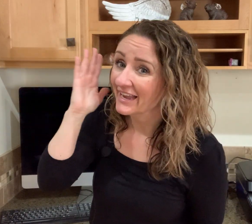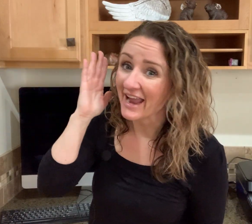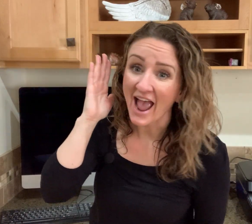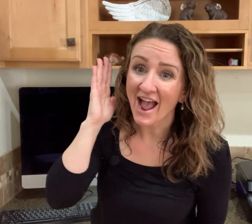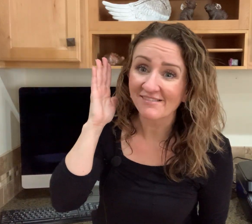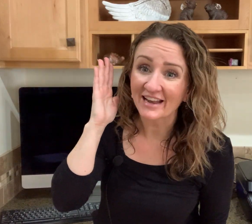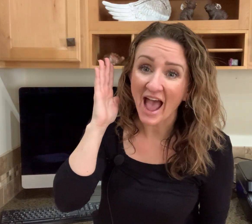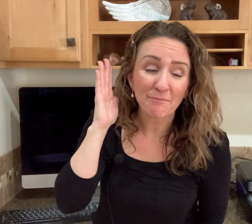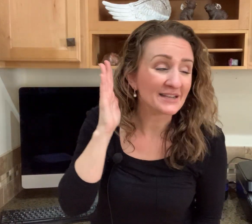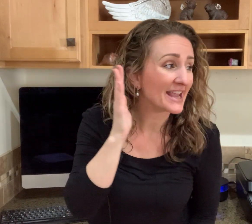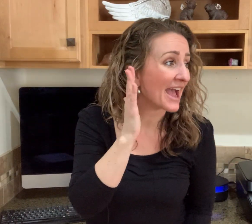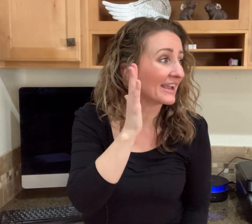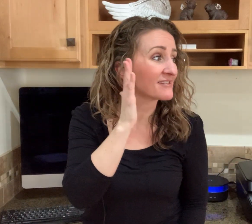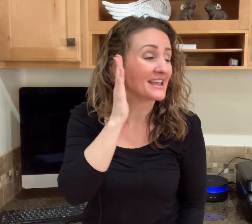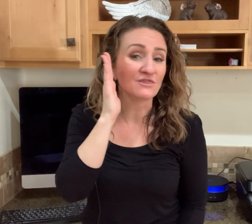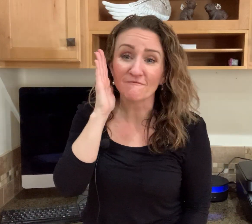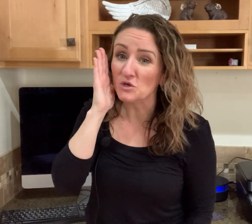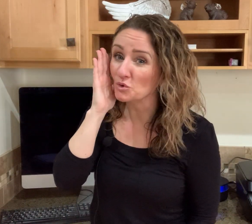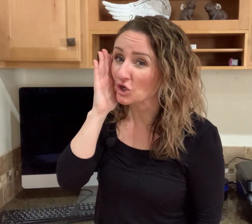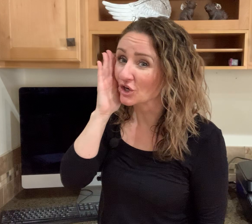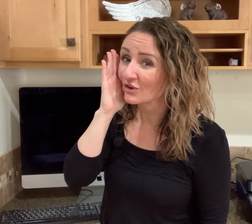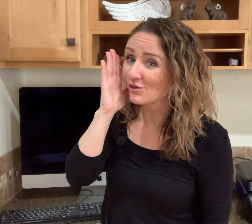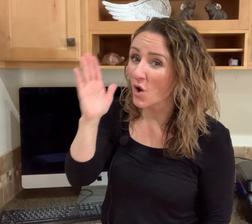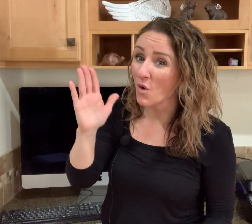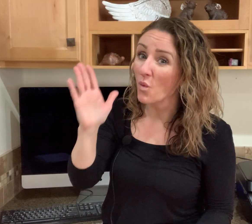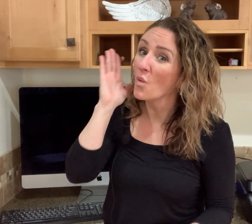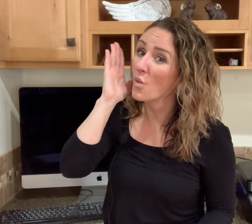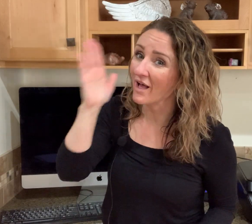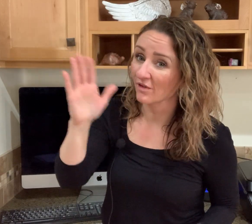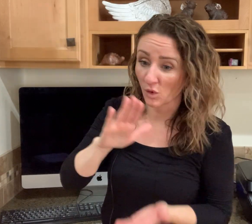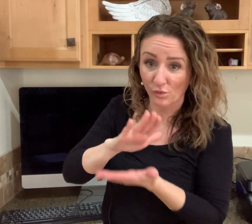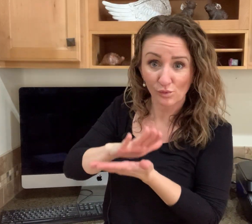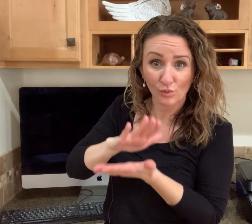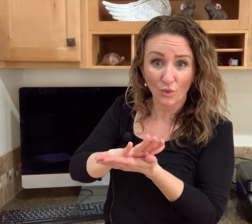it hasn't happened yet. It's in the future, so will. So